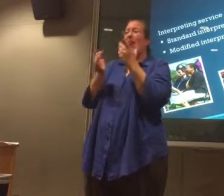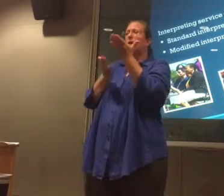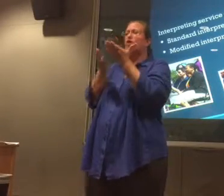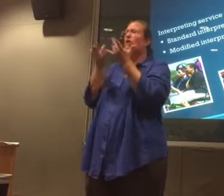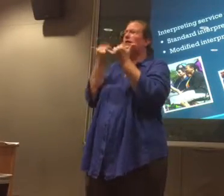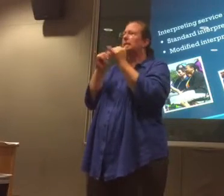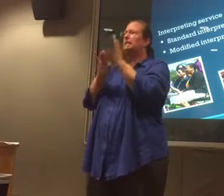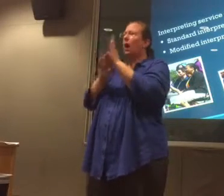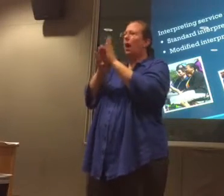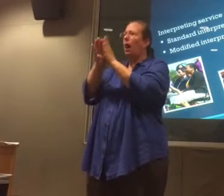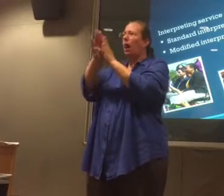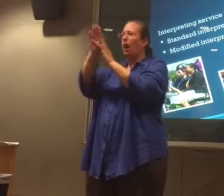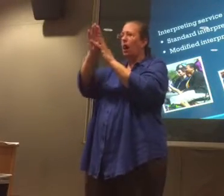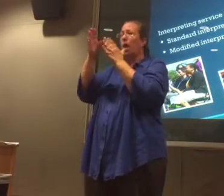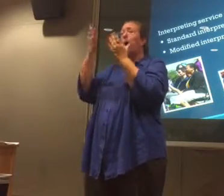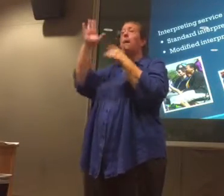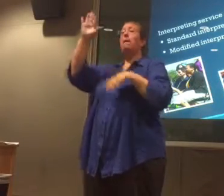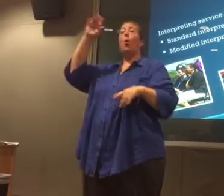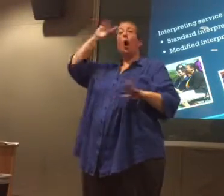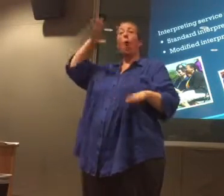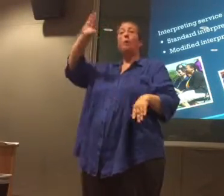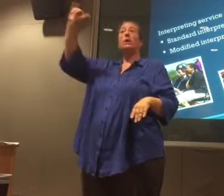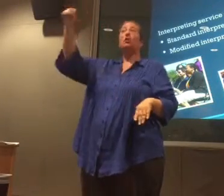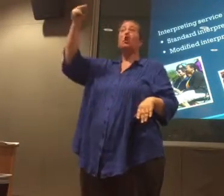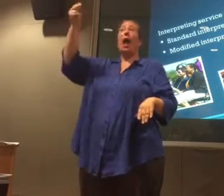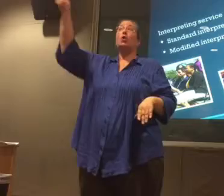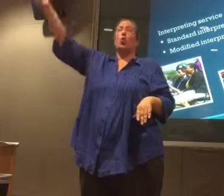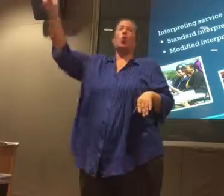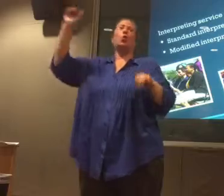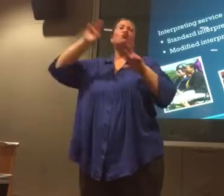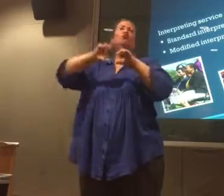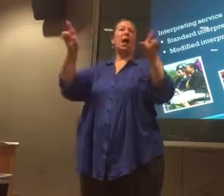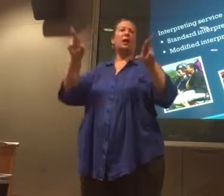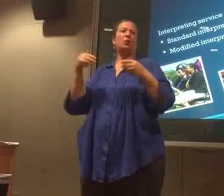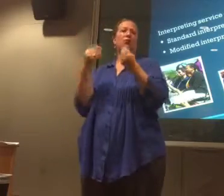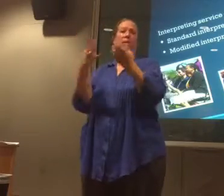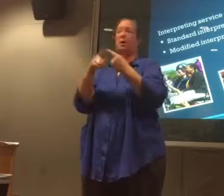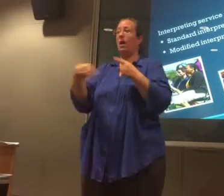Language skills, this service may not be for you. We're hoping